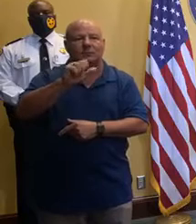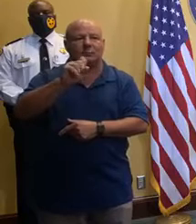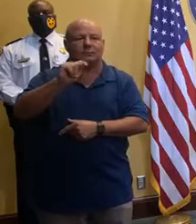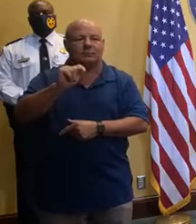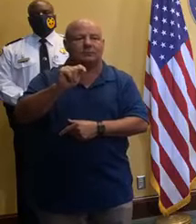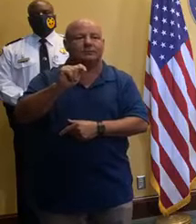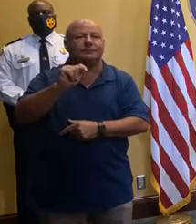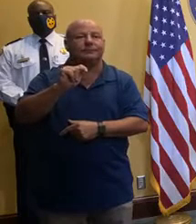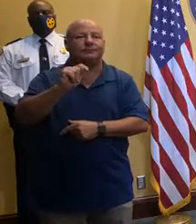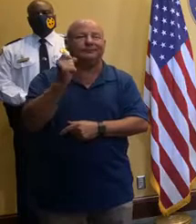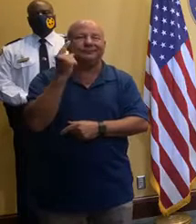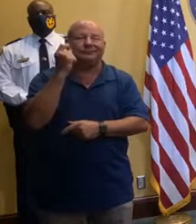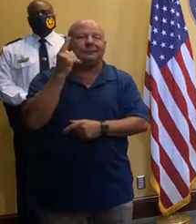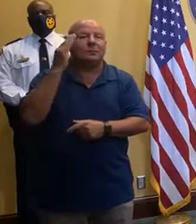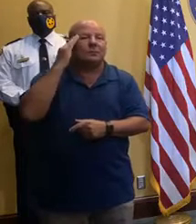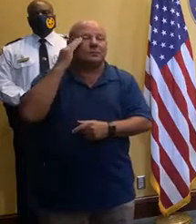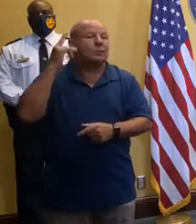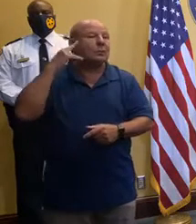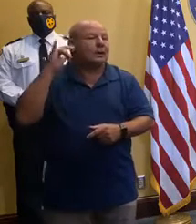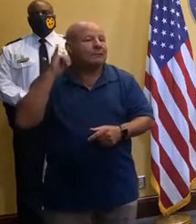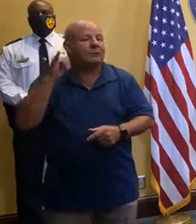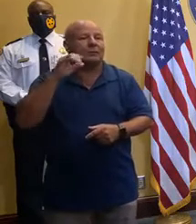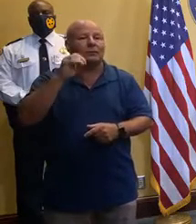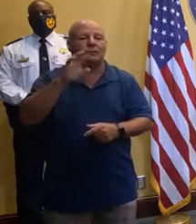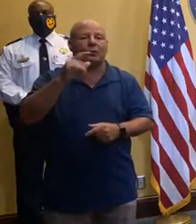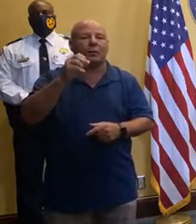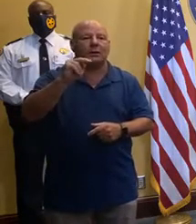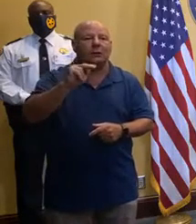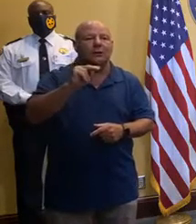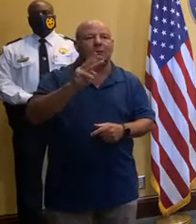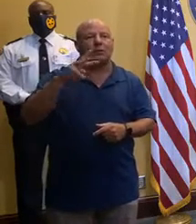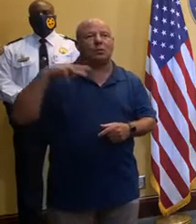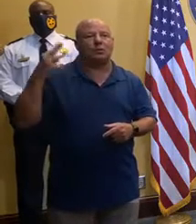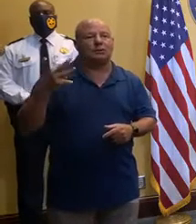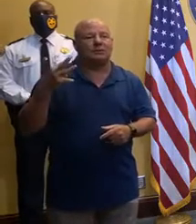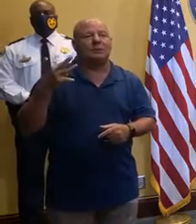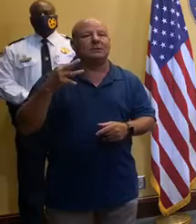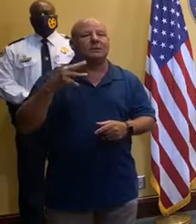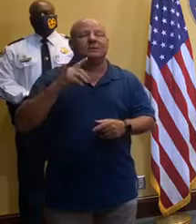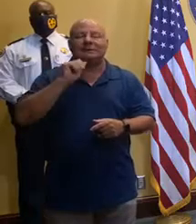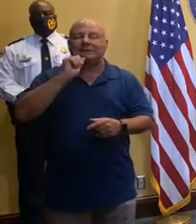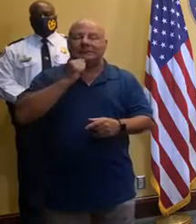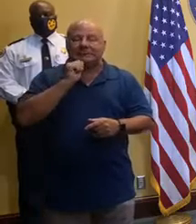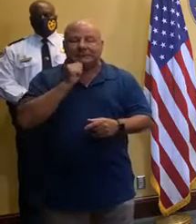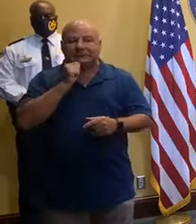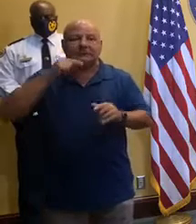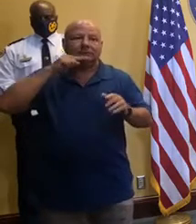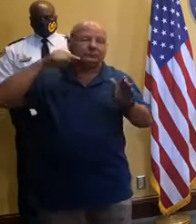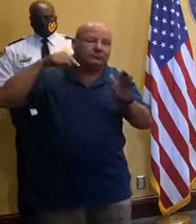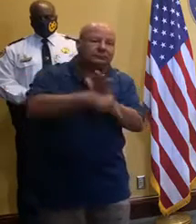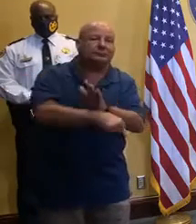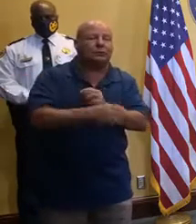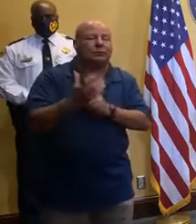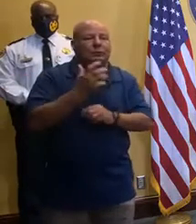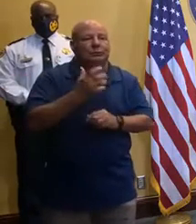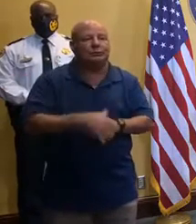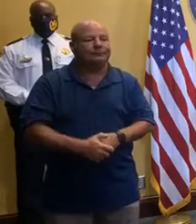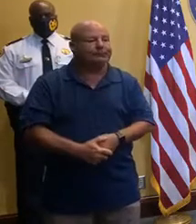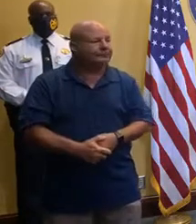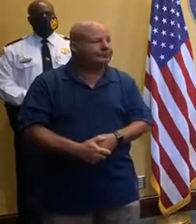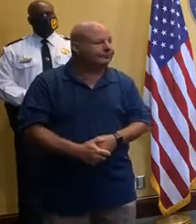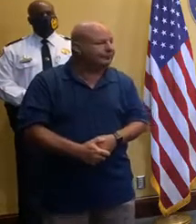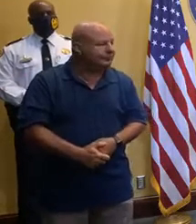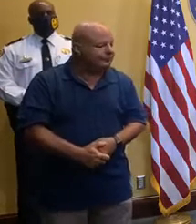know California and Oregon and Washington are suffering very deeply. I do believe